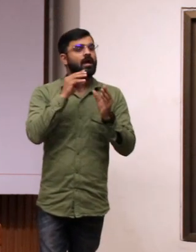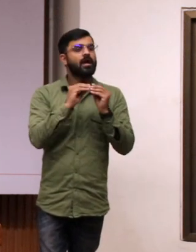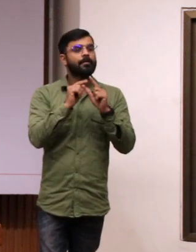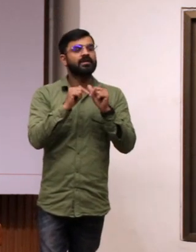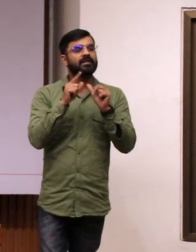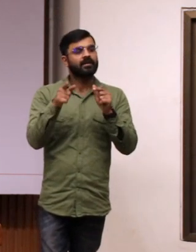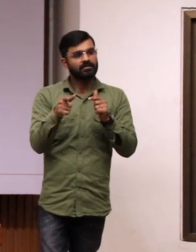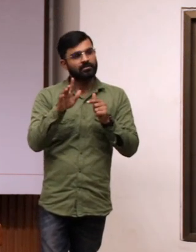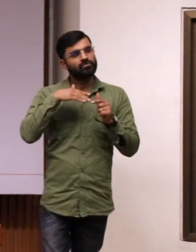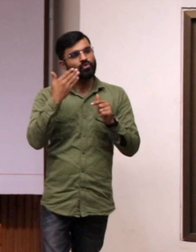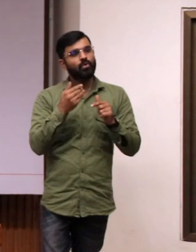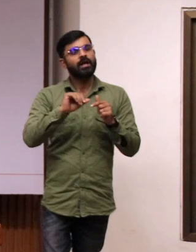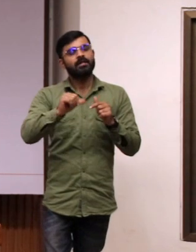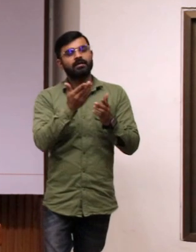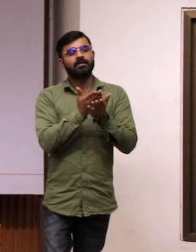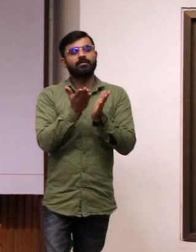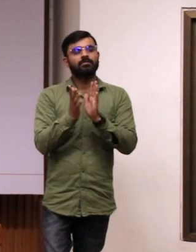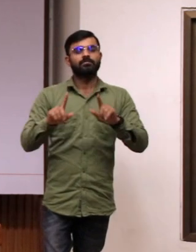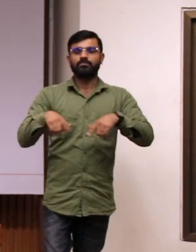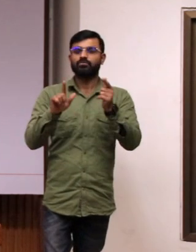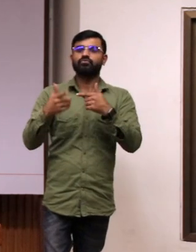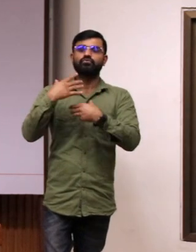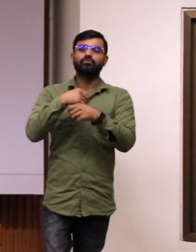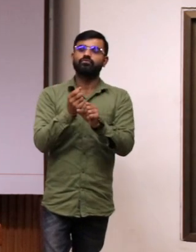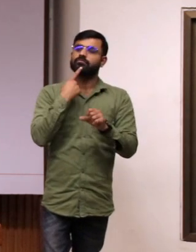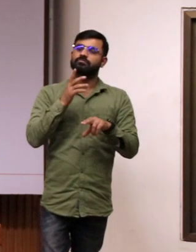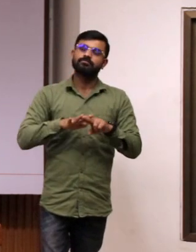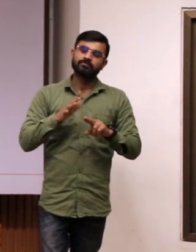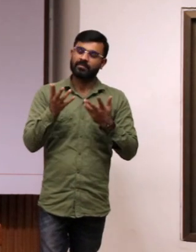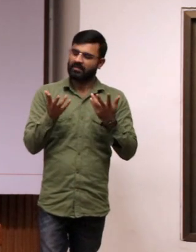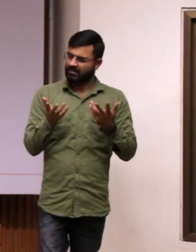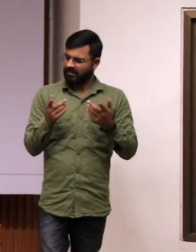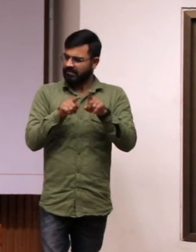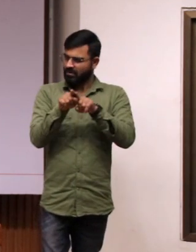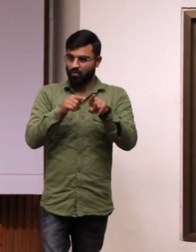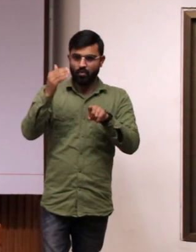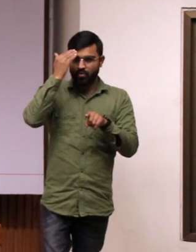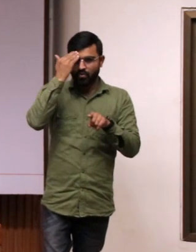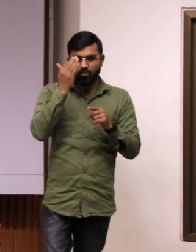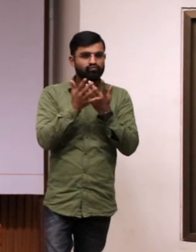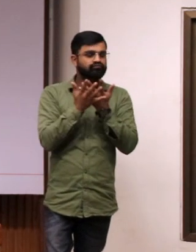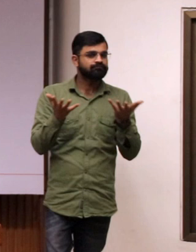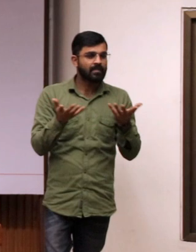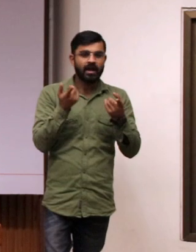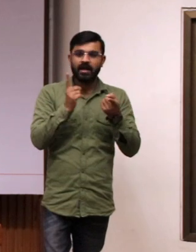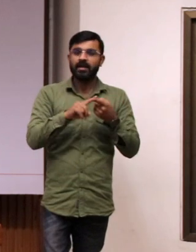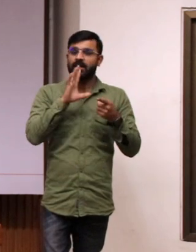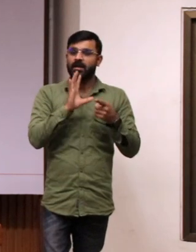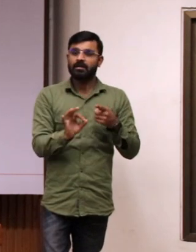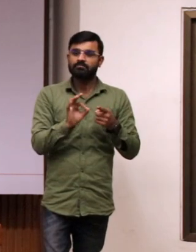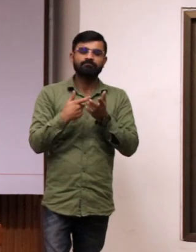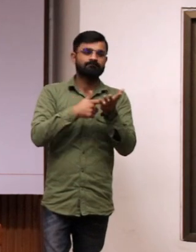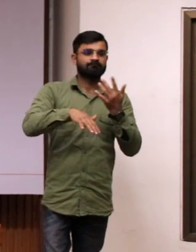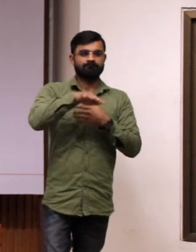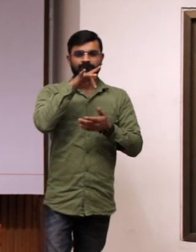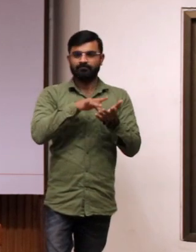destroying the habitat other also, where you are planting the trees. Yes. So do you have any example you know where the compulsory afforestation has actually respected